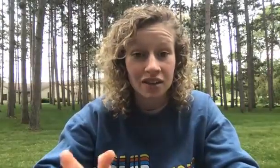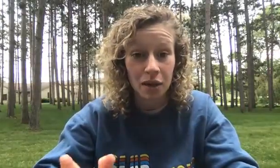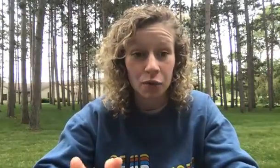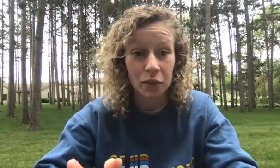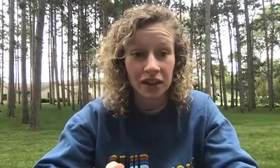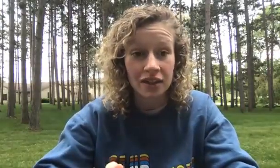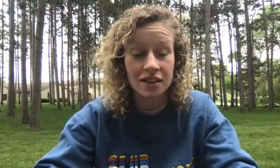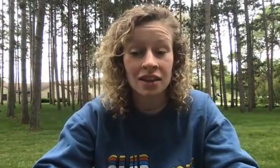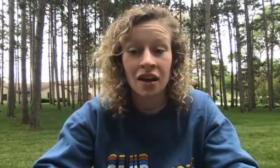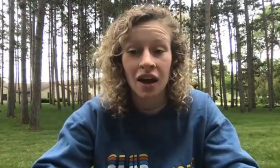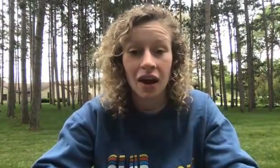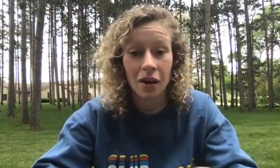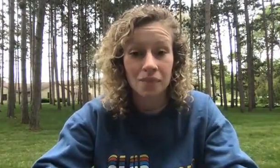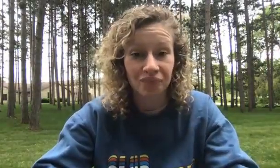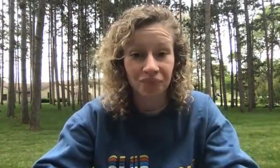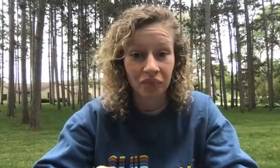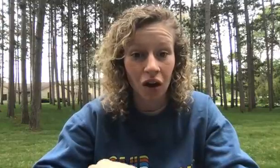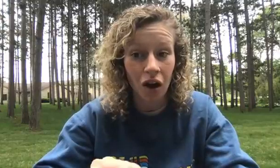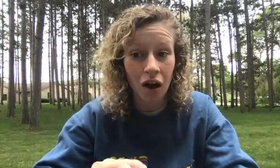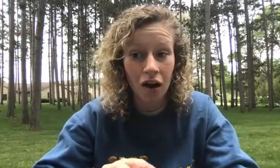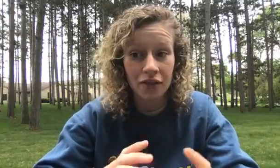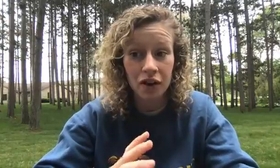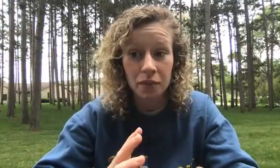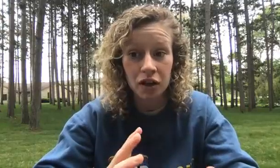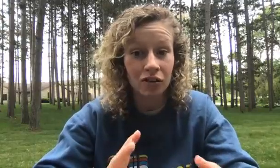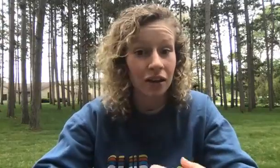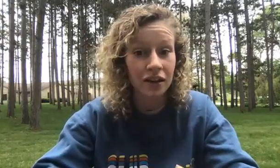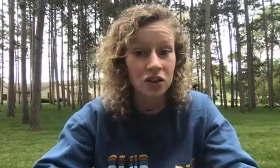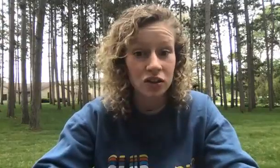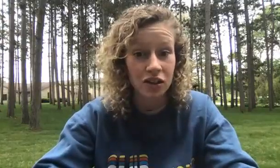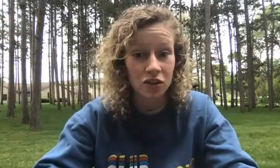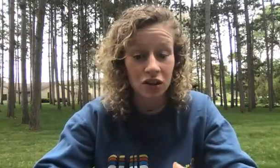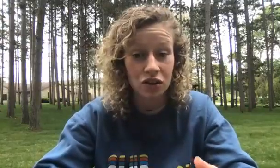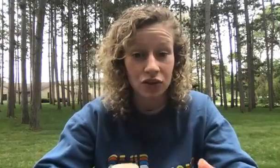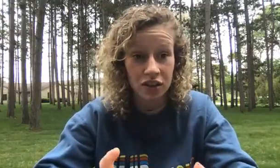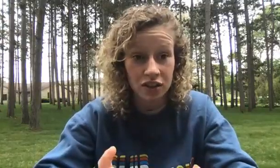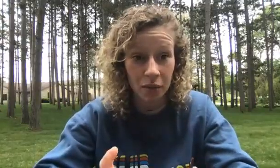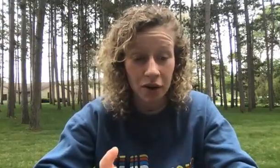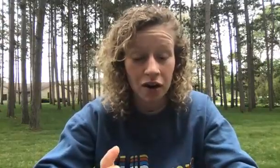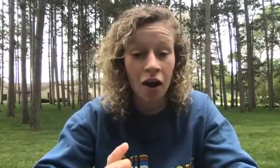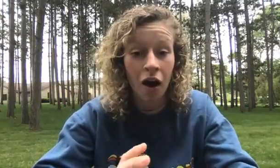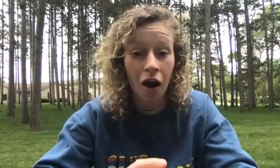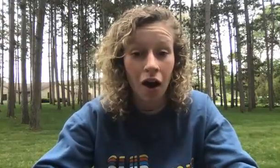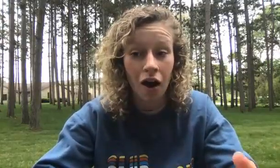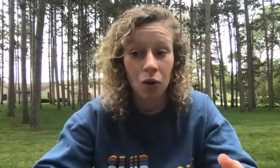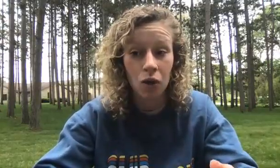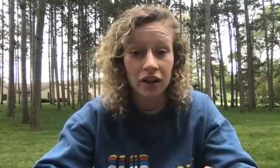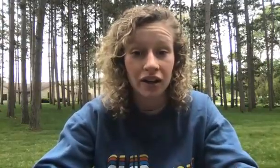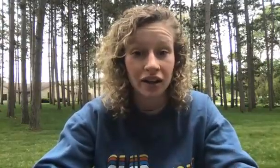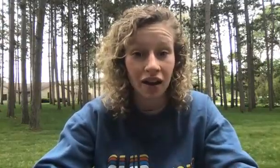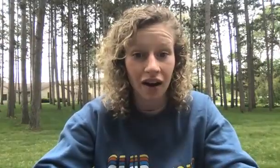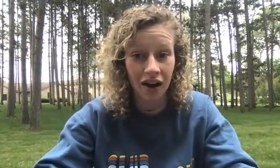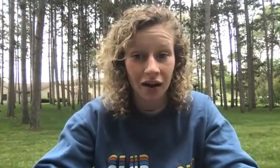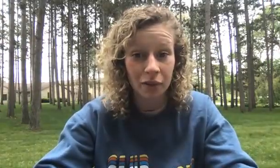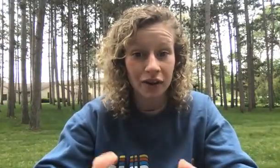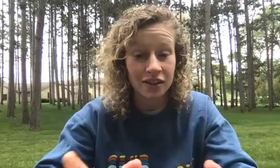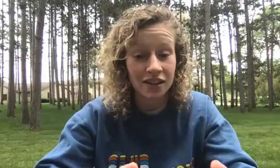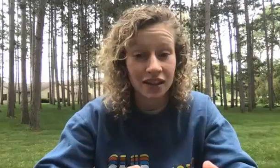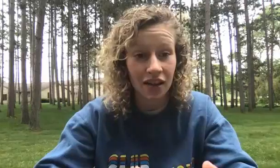couple weeks. Our therapeutic recreation interns for the summer are working on putting together